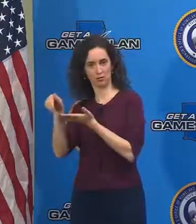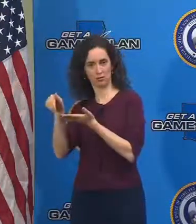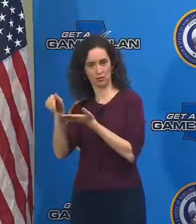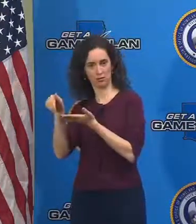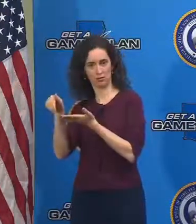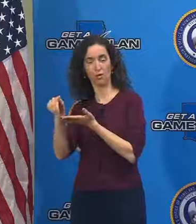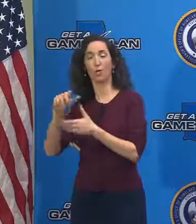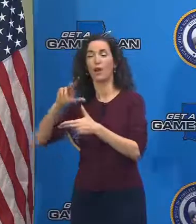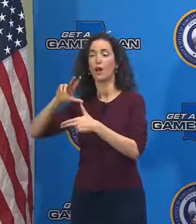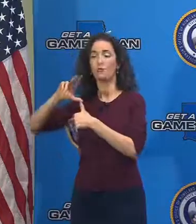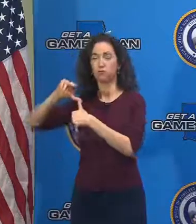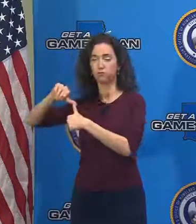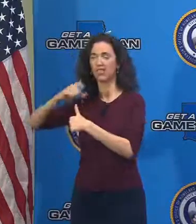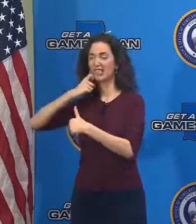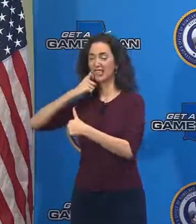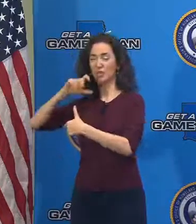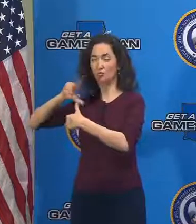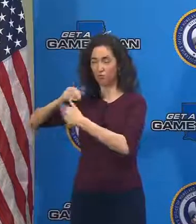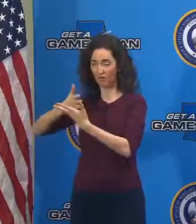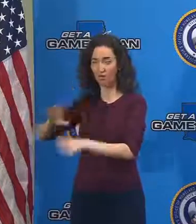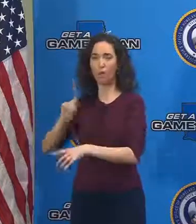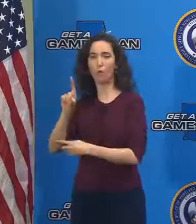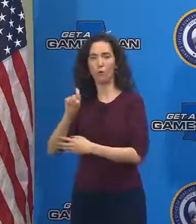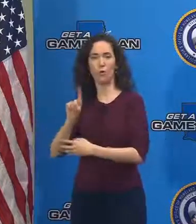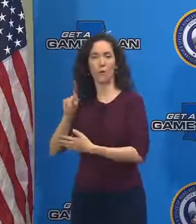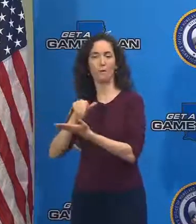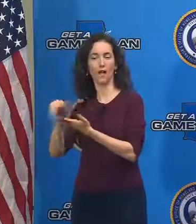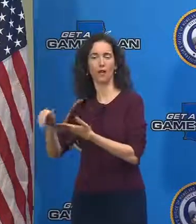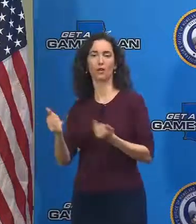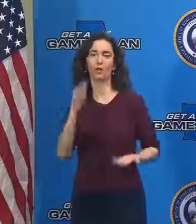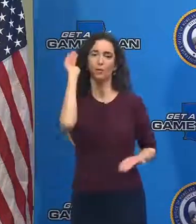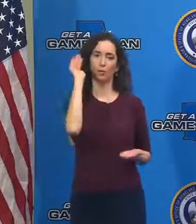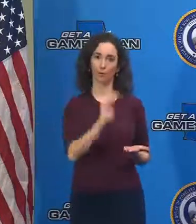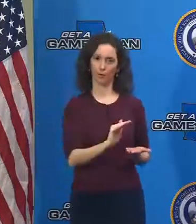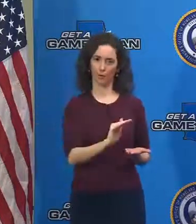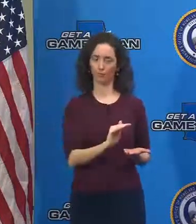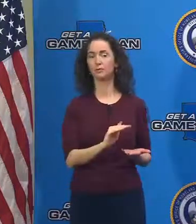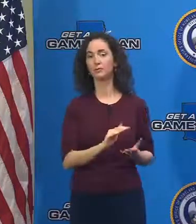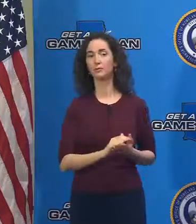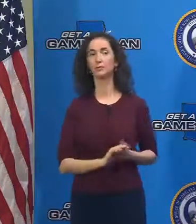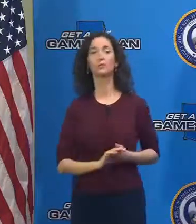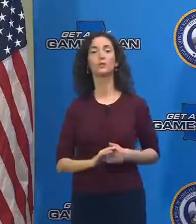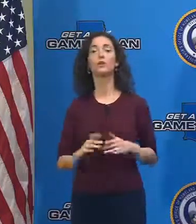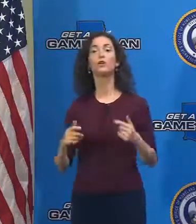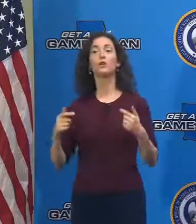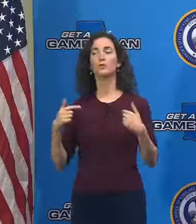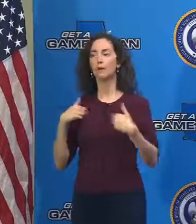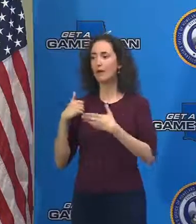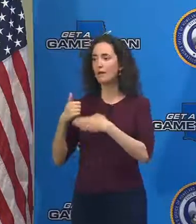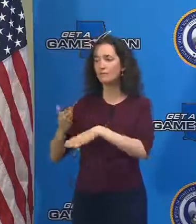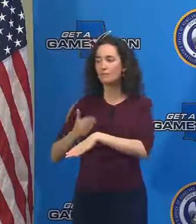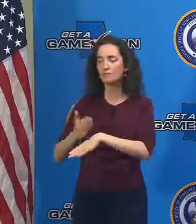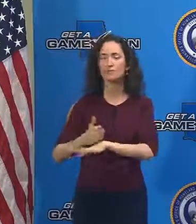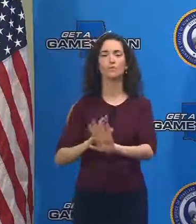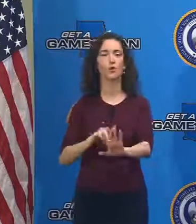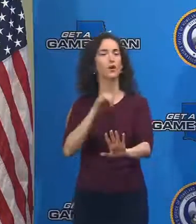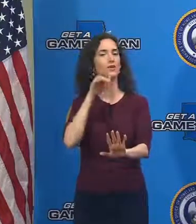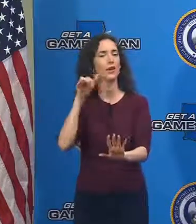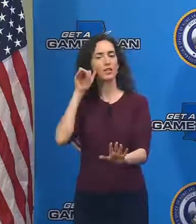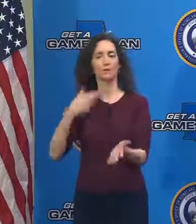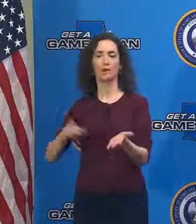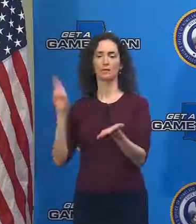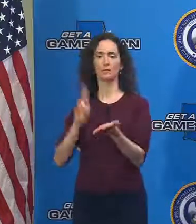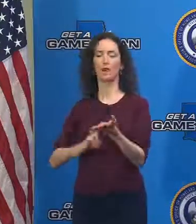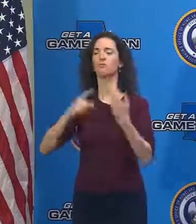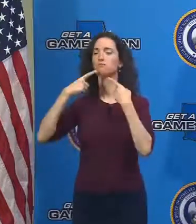of the storm. And in order to help with restoration and other things, I signed a proclamation yesterday in an effort to assist